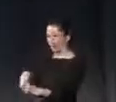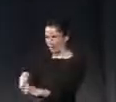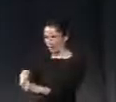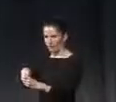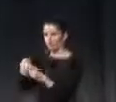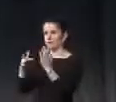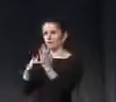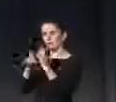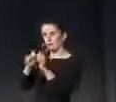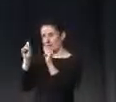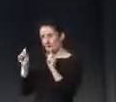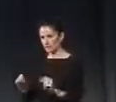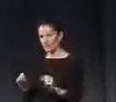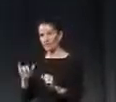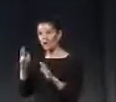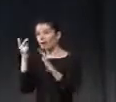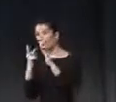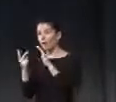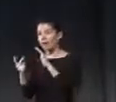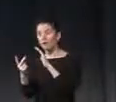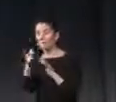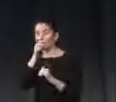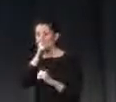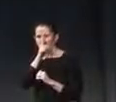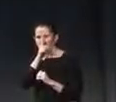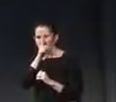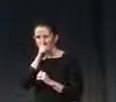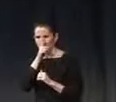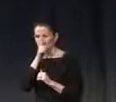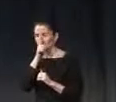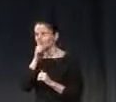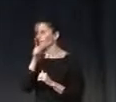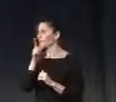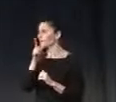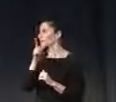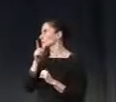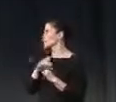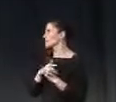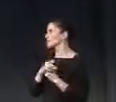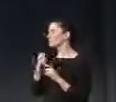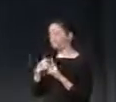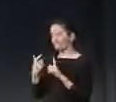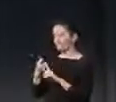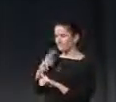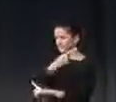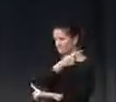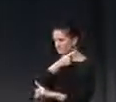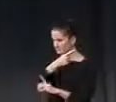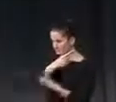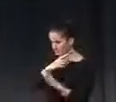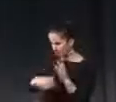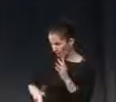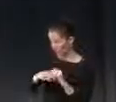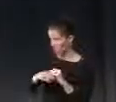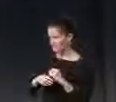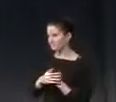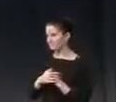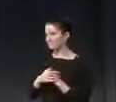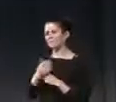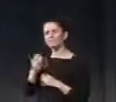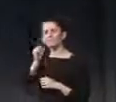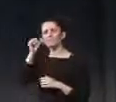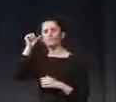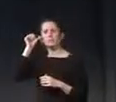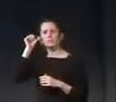This is not prediction, as Tommaso Poggio noted yesterday, and this is why I bring this up as an aside. He mentioned, I don't